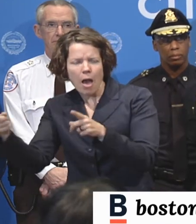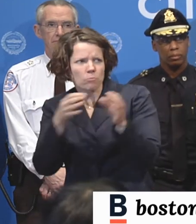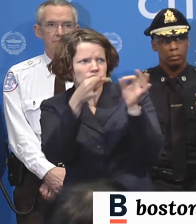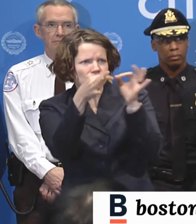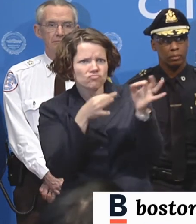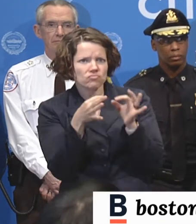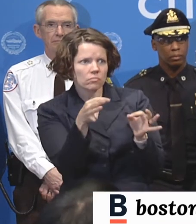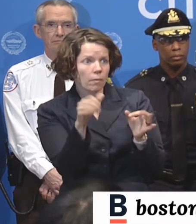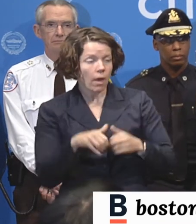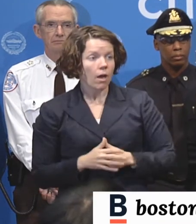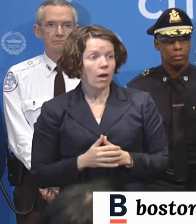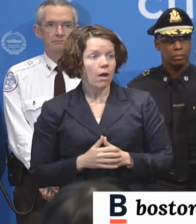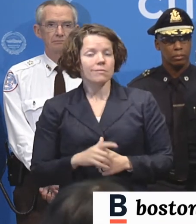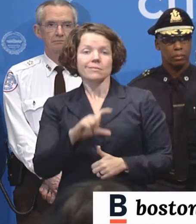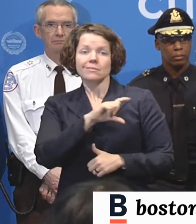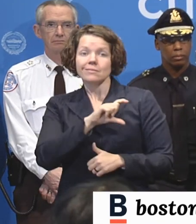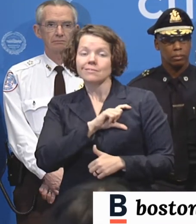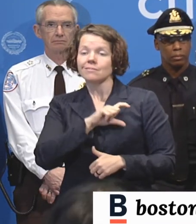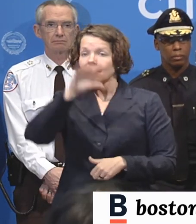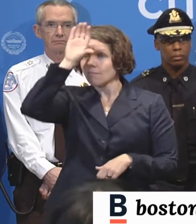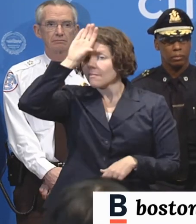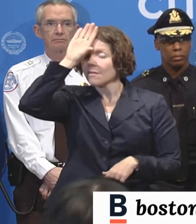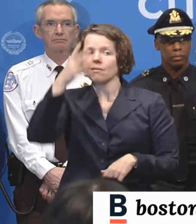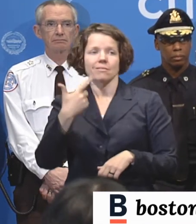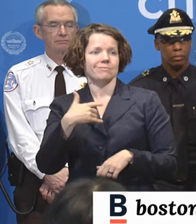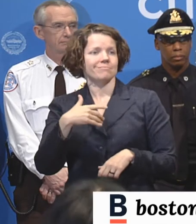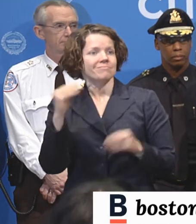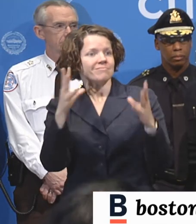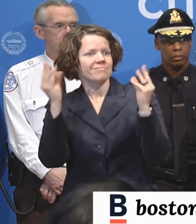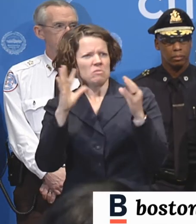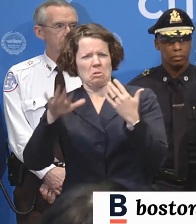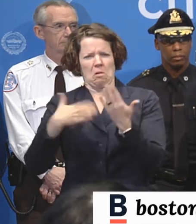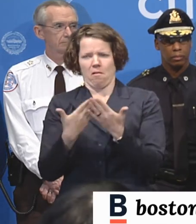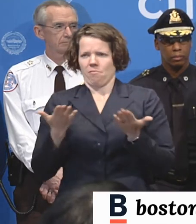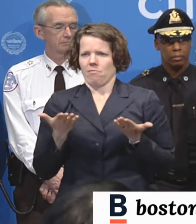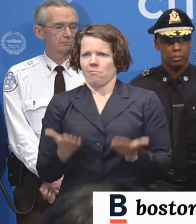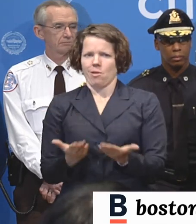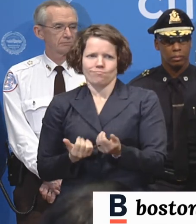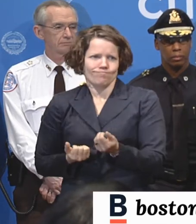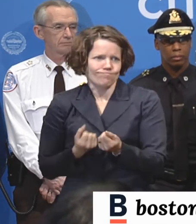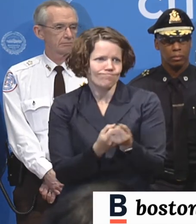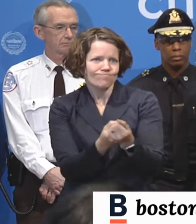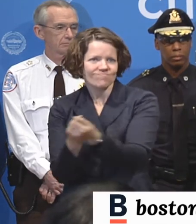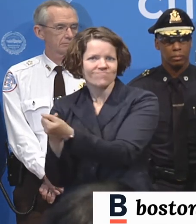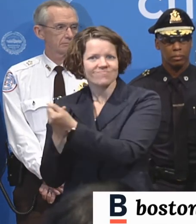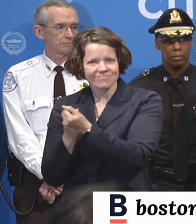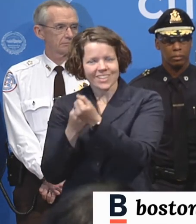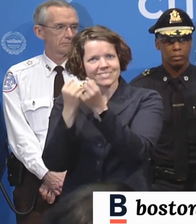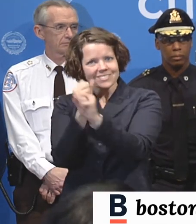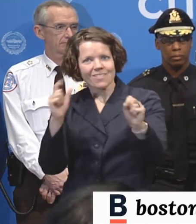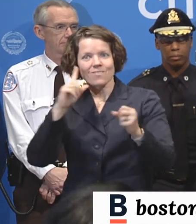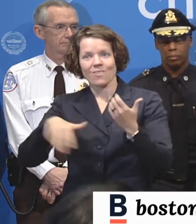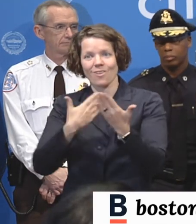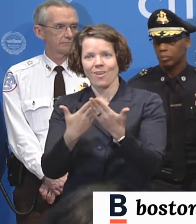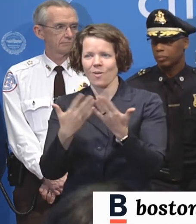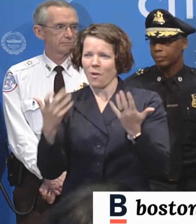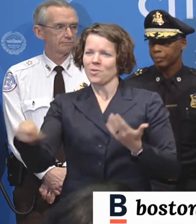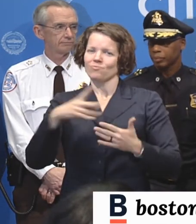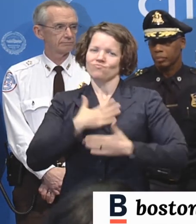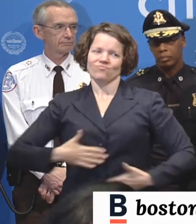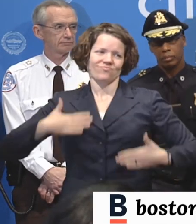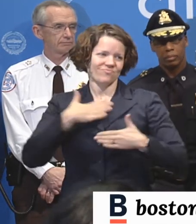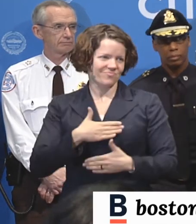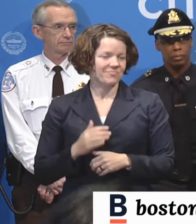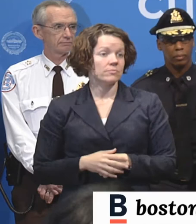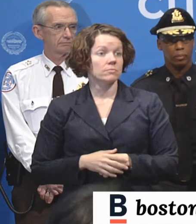EMS are there to help and assist on this day. It's one of the best days in the city of Boston, so we're asking people to enjoy themselves. Right